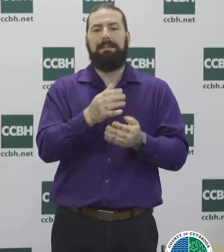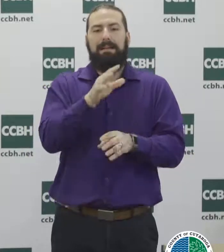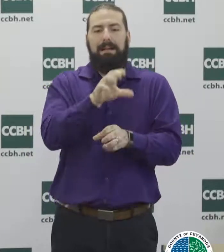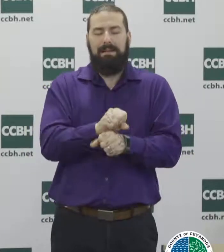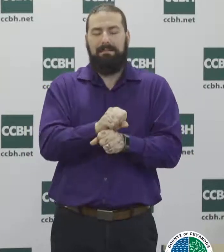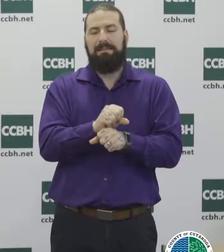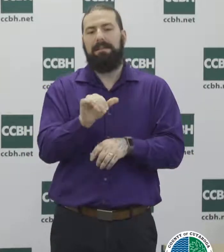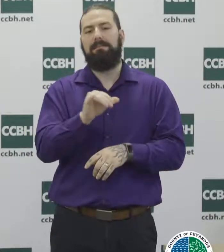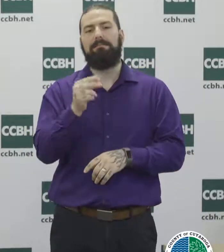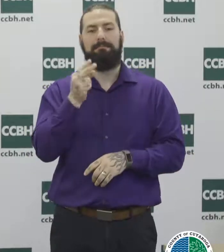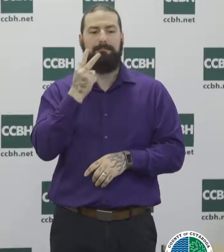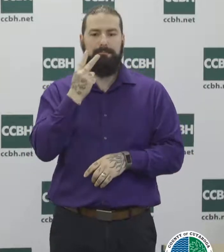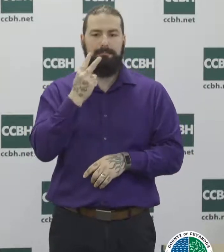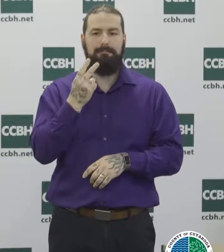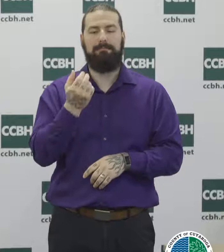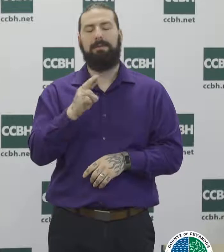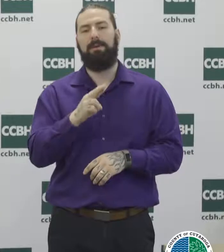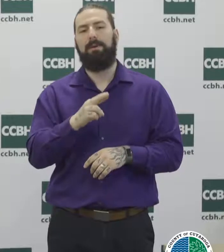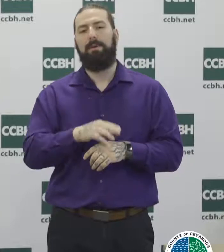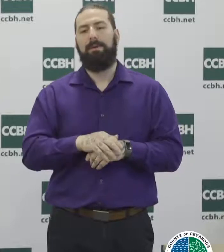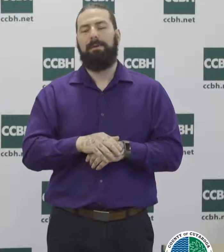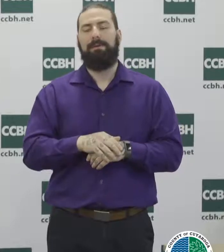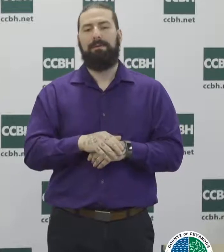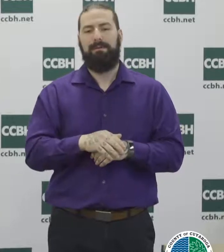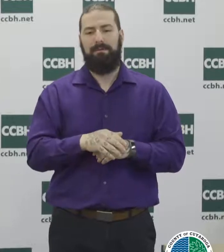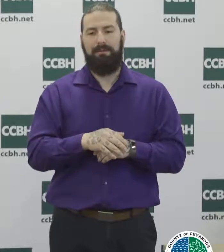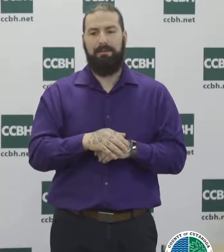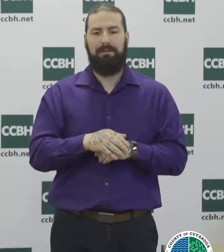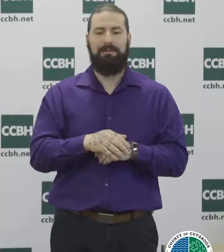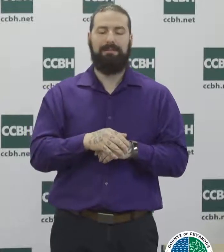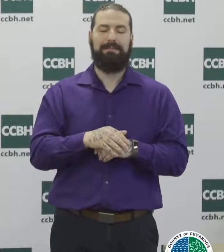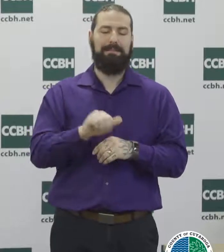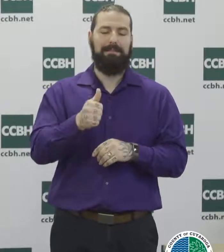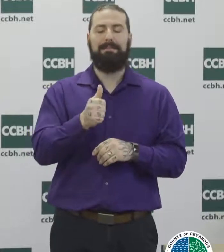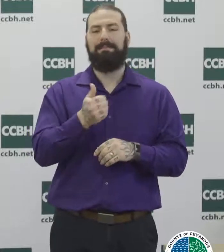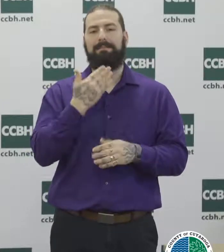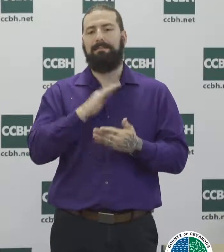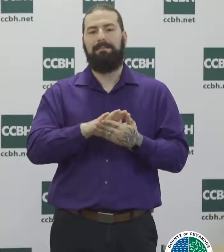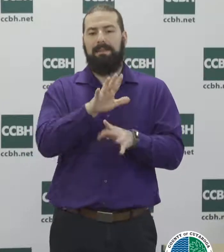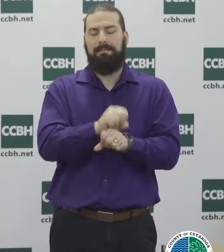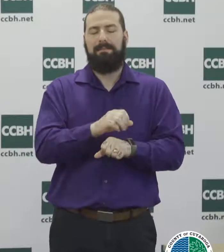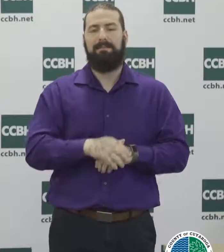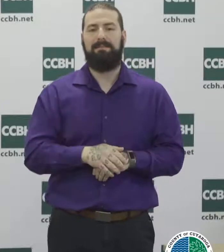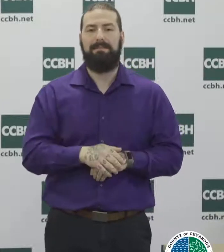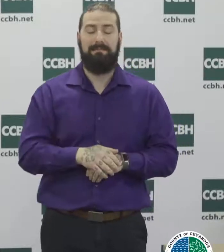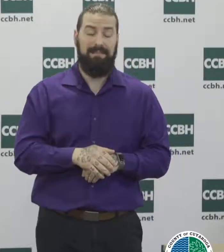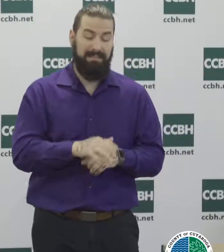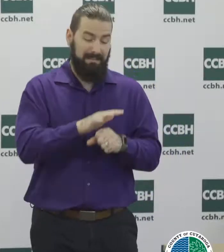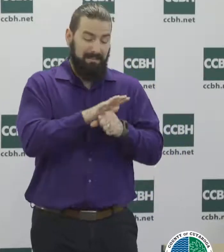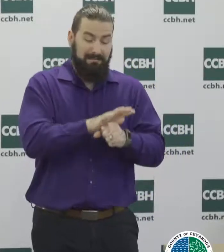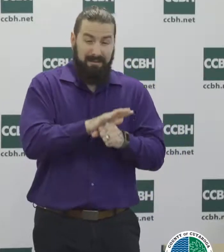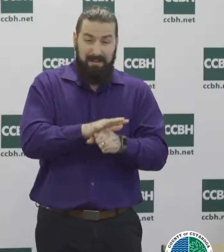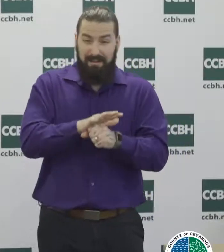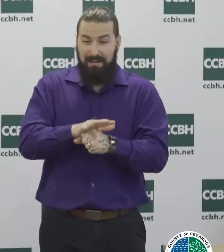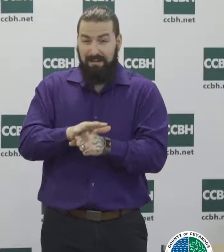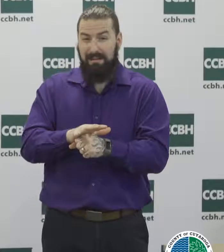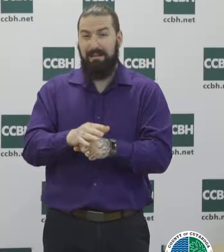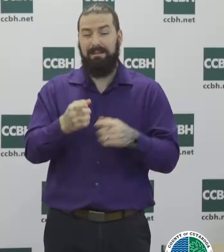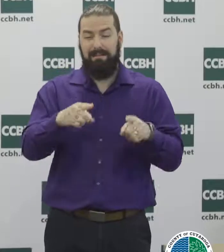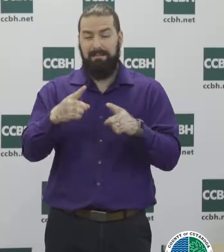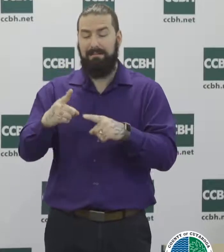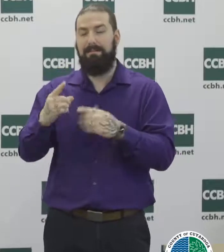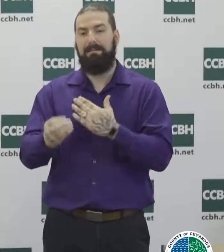chronic disease and chronic stress contributes to the development of chronic disease.